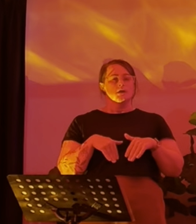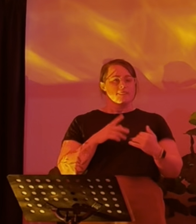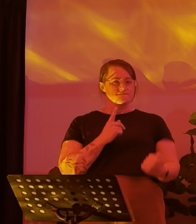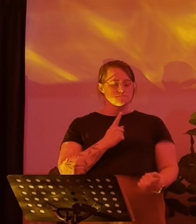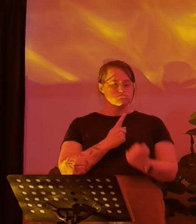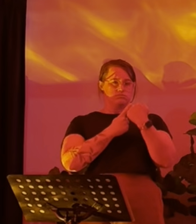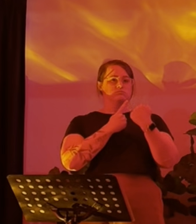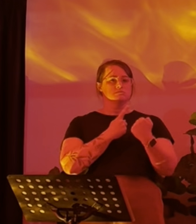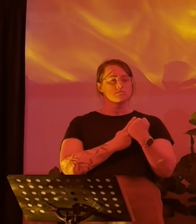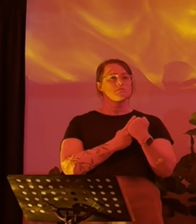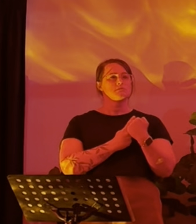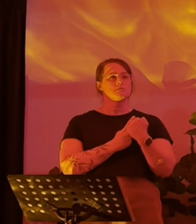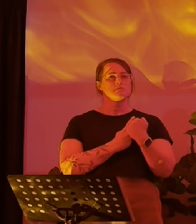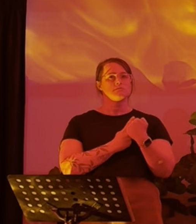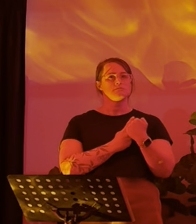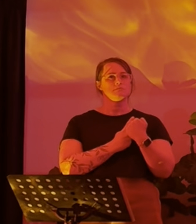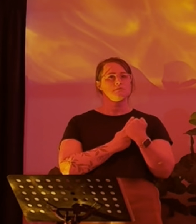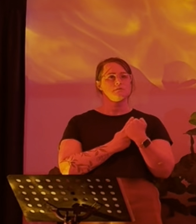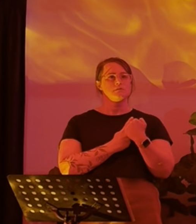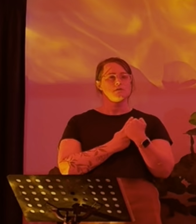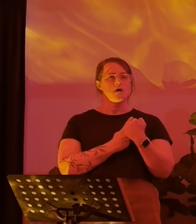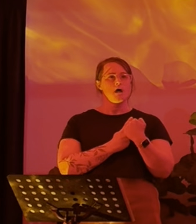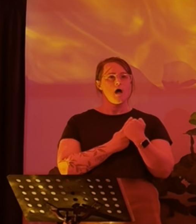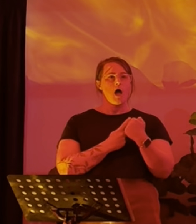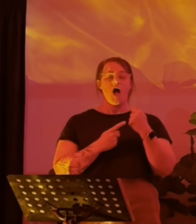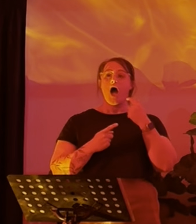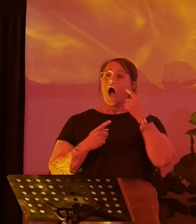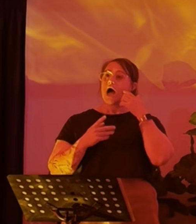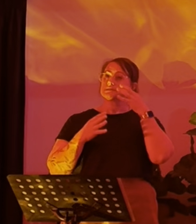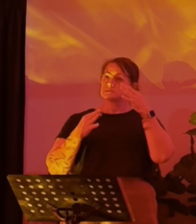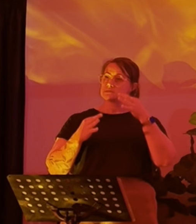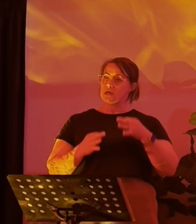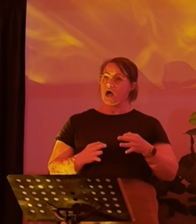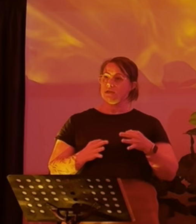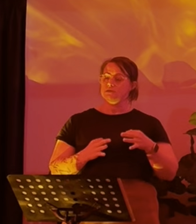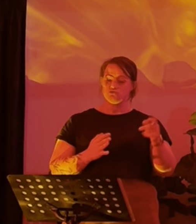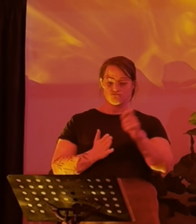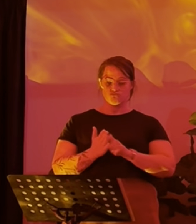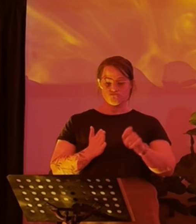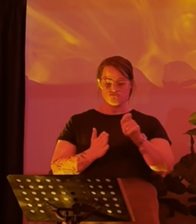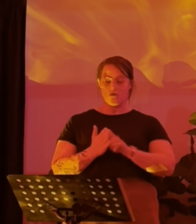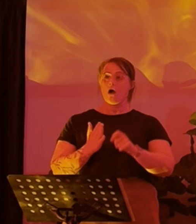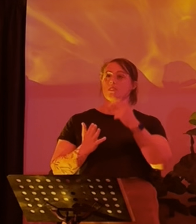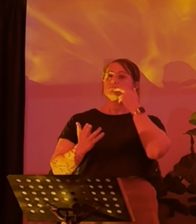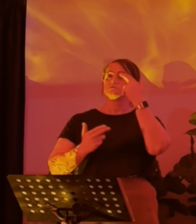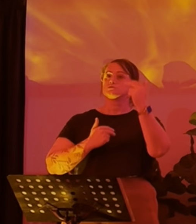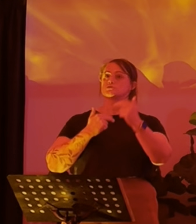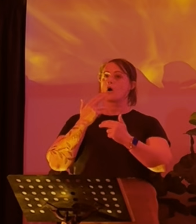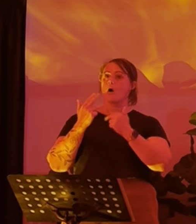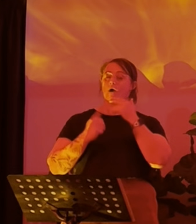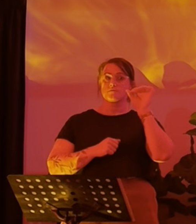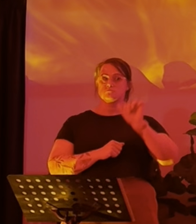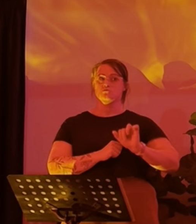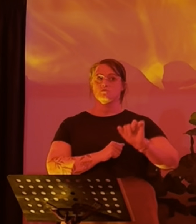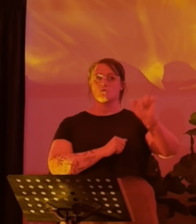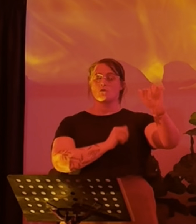me. But for some reason, I decided to try and write from her perspective what that conversation was